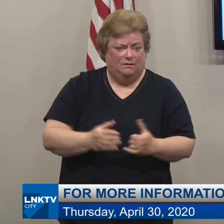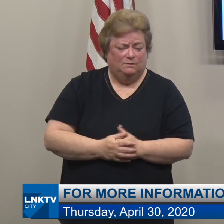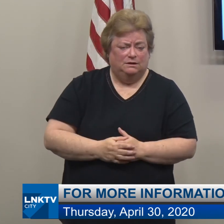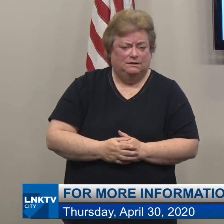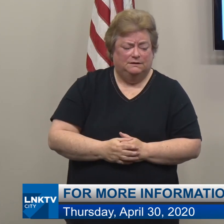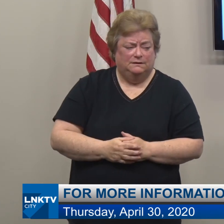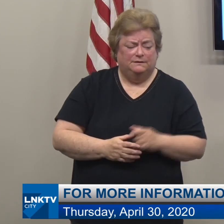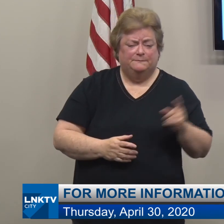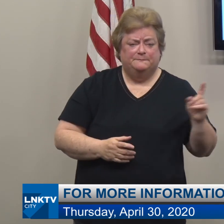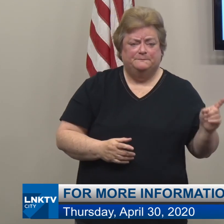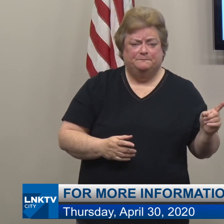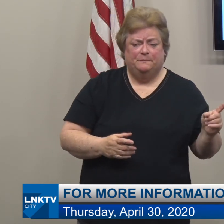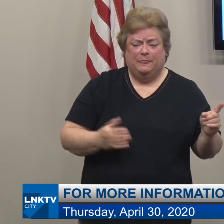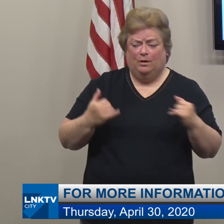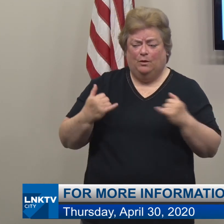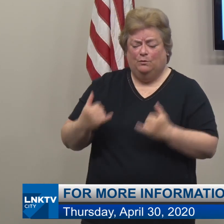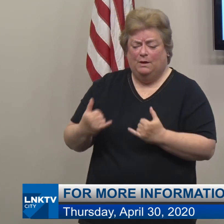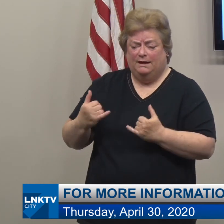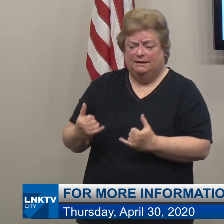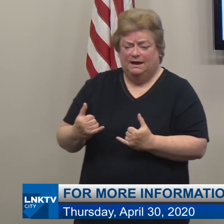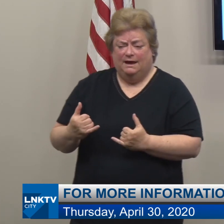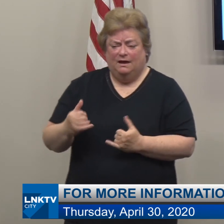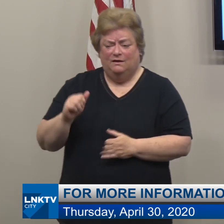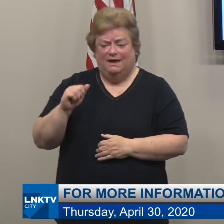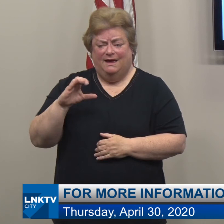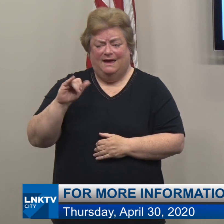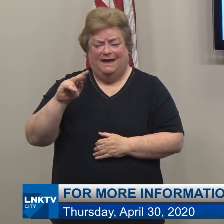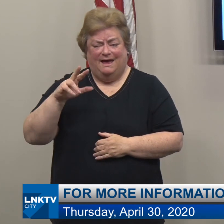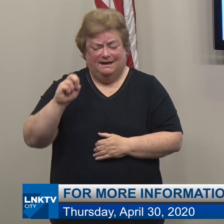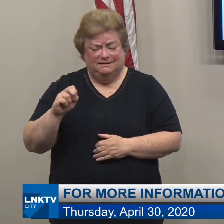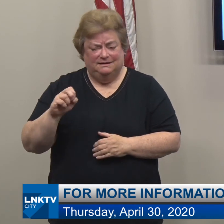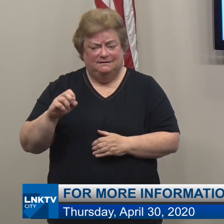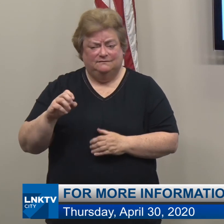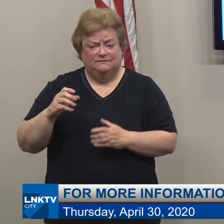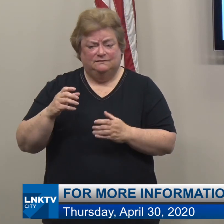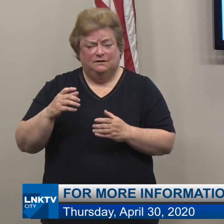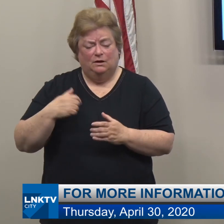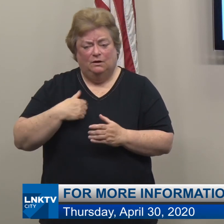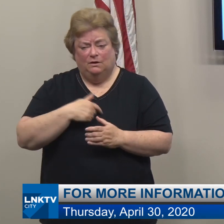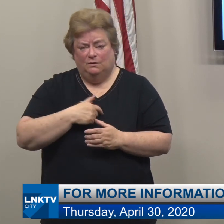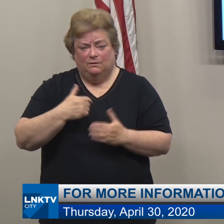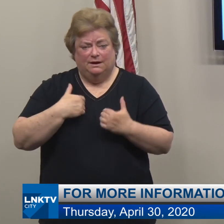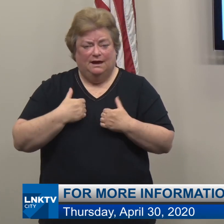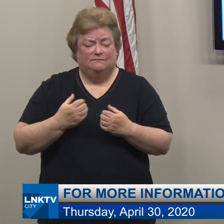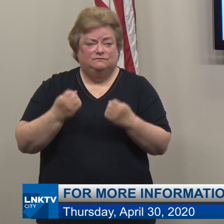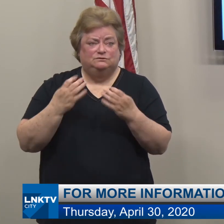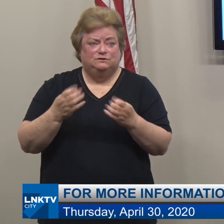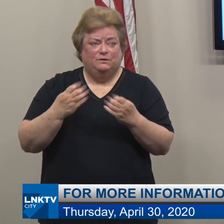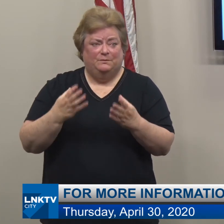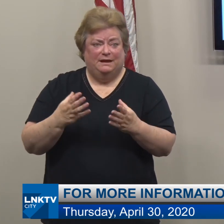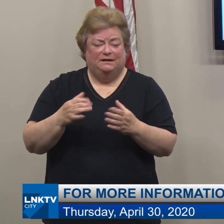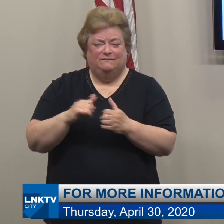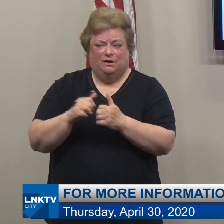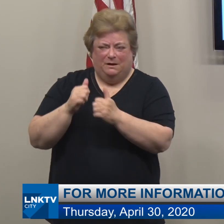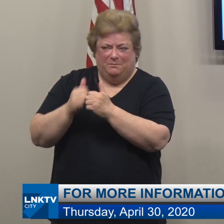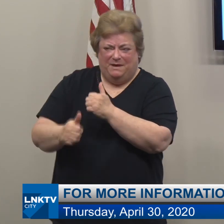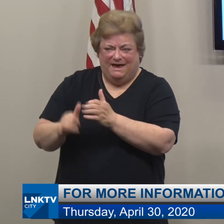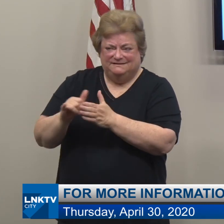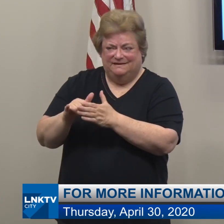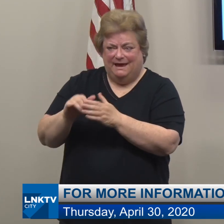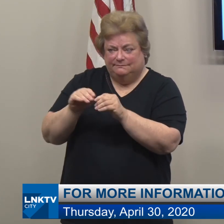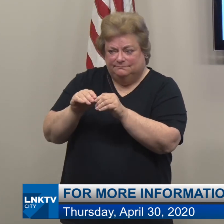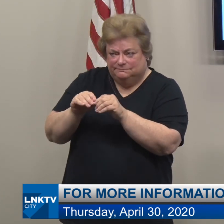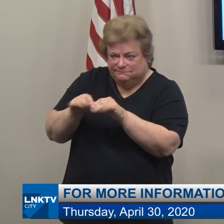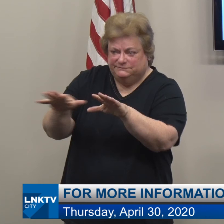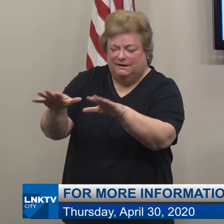Well, right now, Riley, the active cases, we have so many that are past the infection time, and we